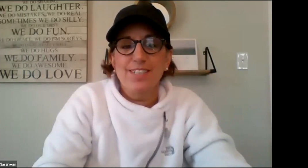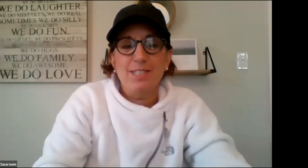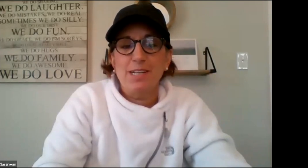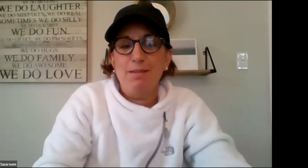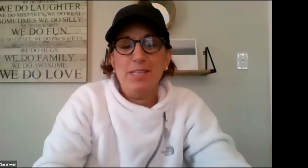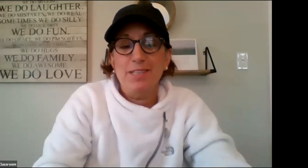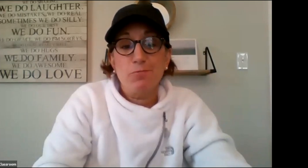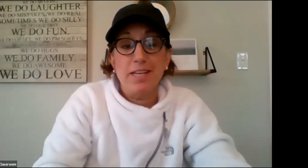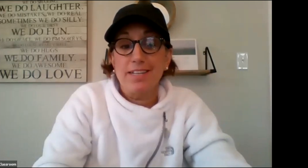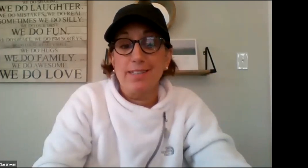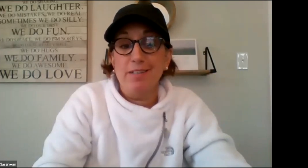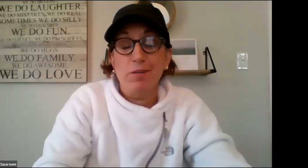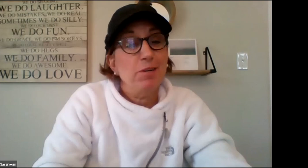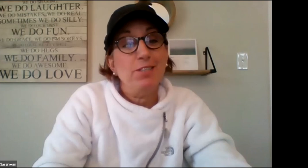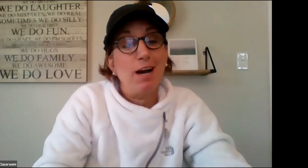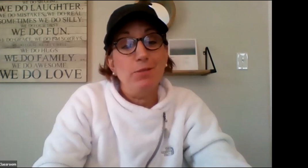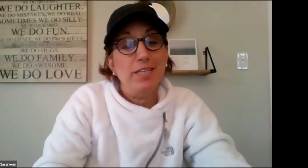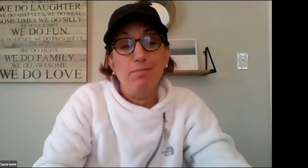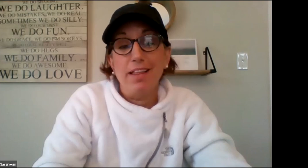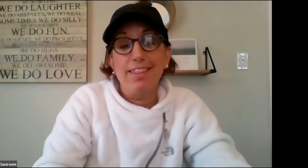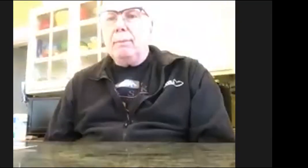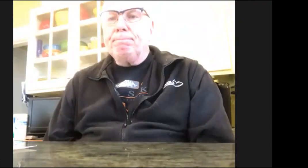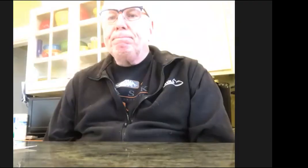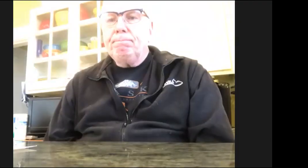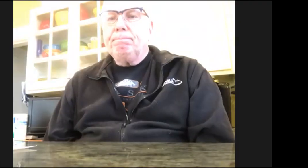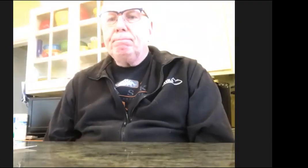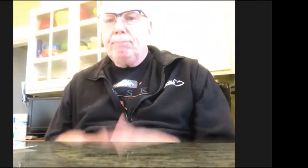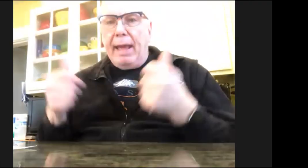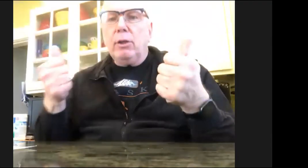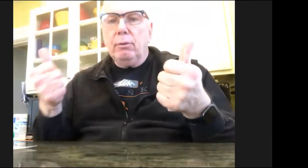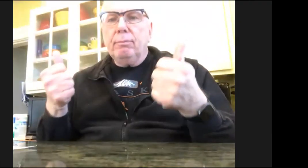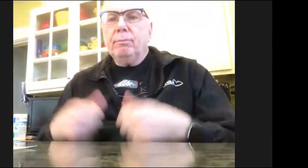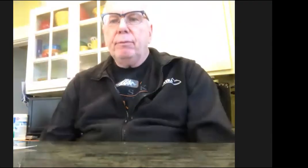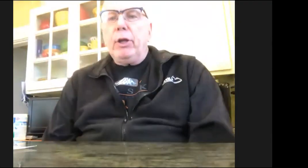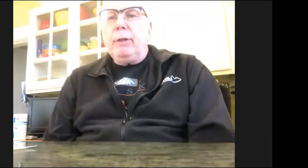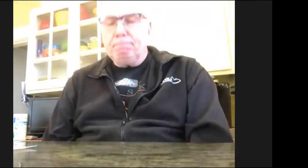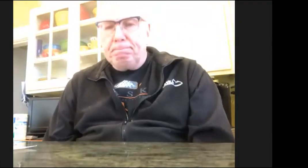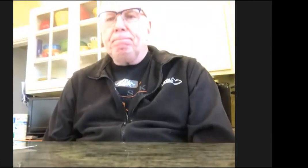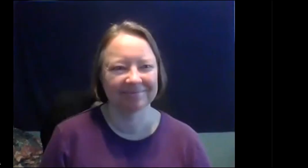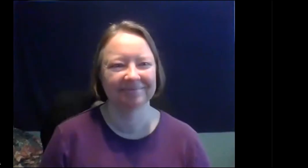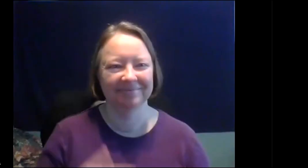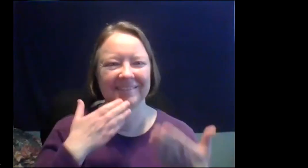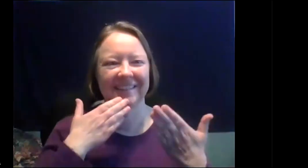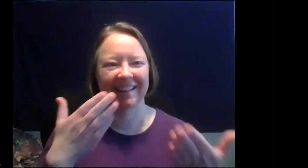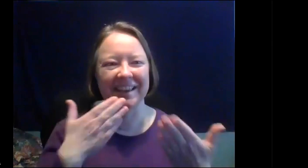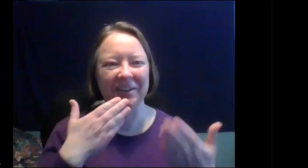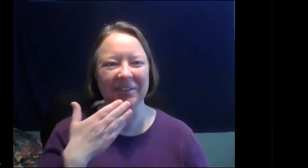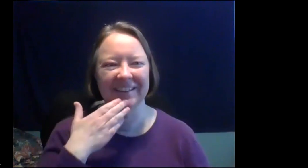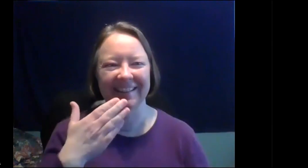Just a comment that this was excellent and what a great job you did, Beth. Yeah. Thank you. Thank It was you. wonderful, Beth. Mhm. Yes, very good. Thank you. Thank you.